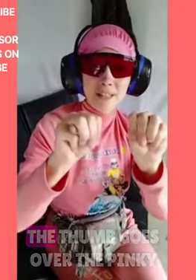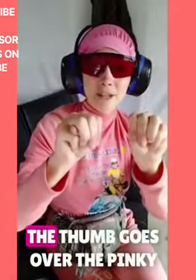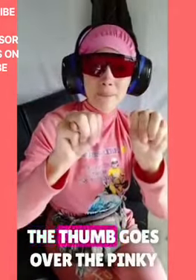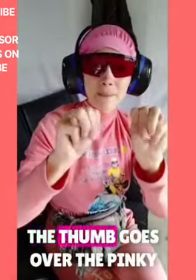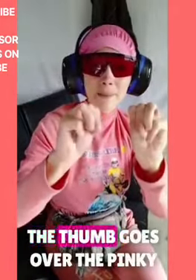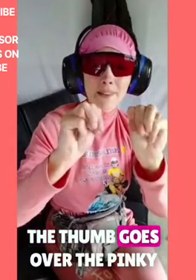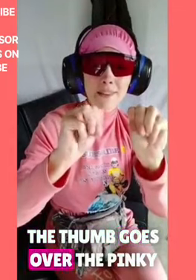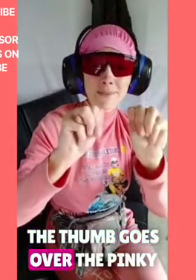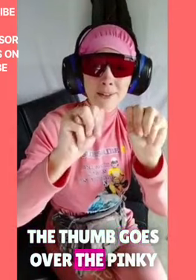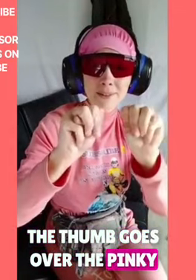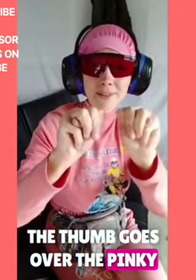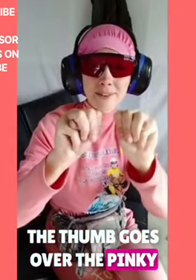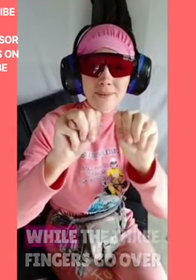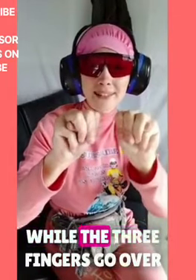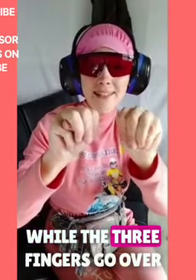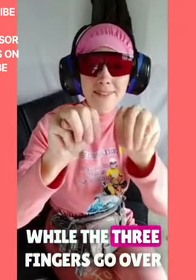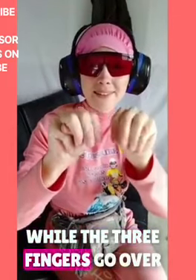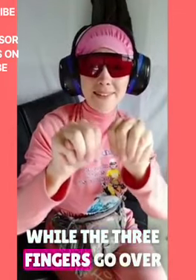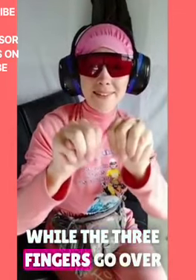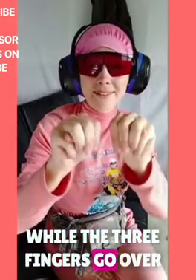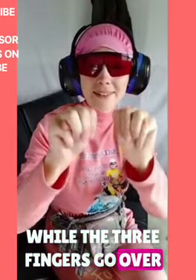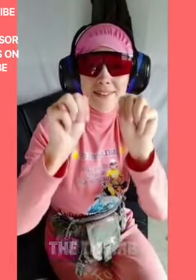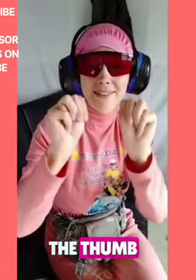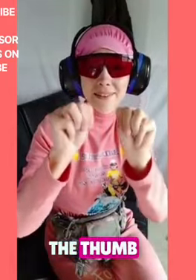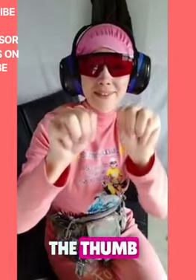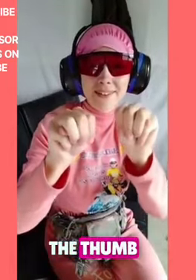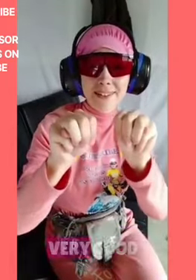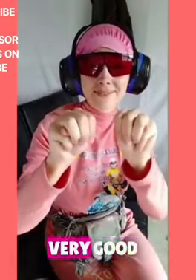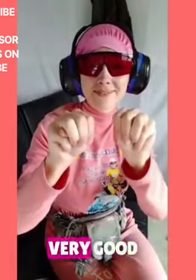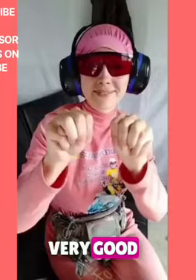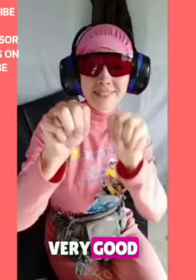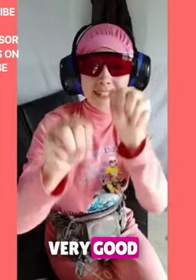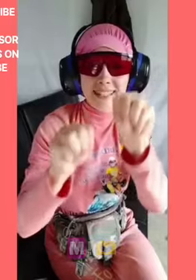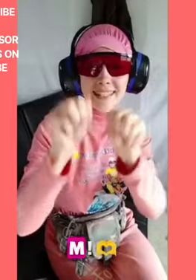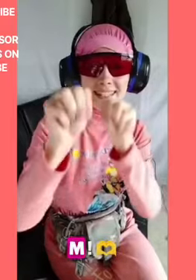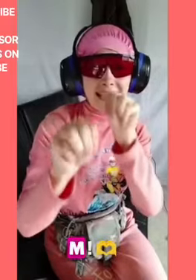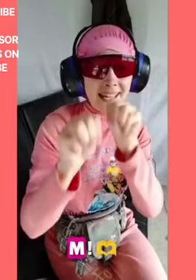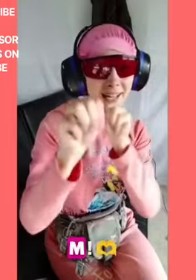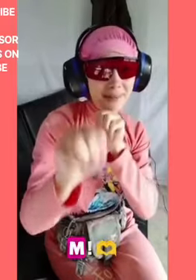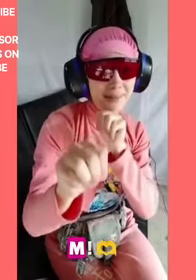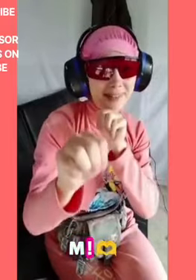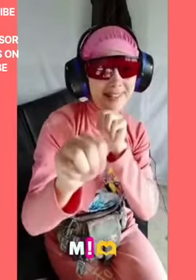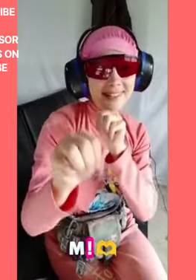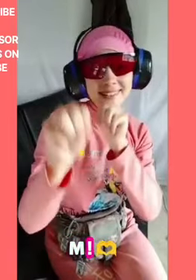The thumb goes over the pinky while the three fingers go over the thumb. Very good. M.